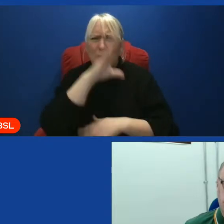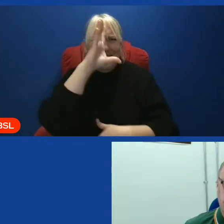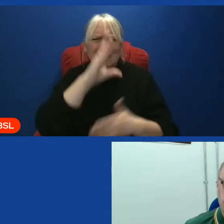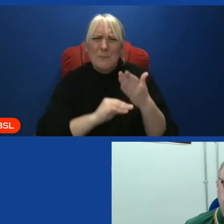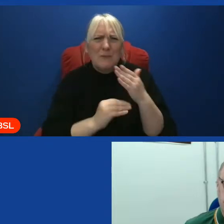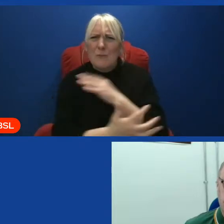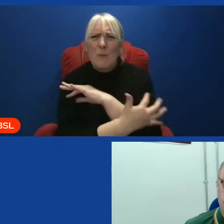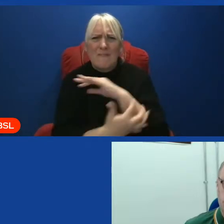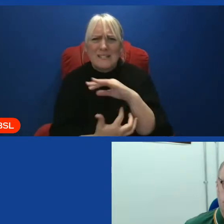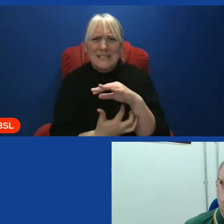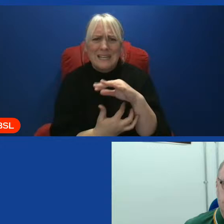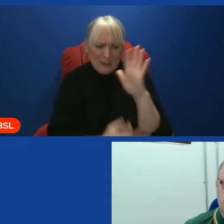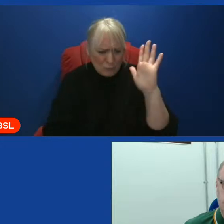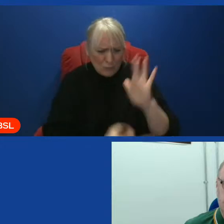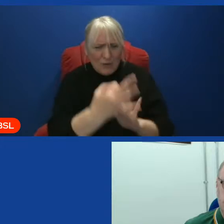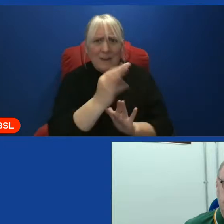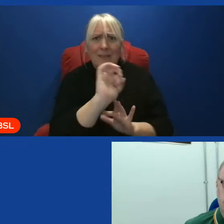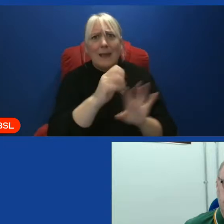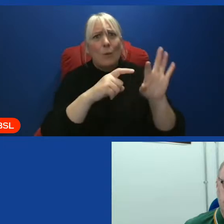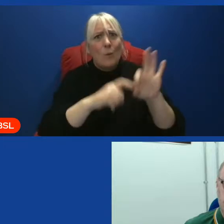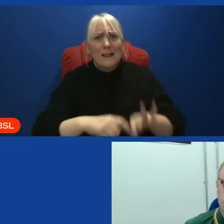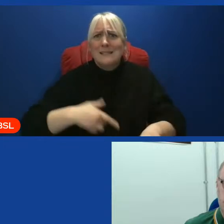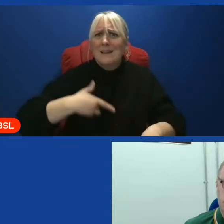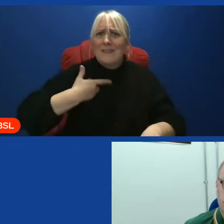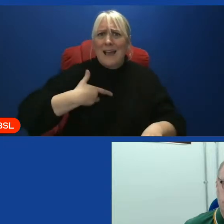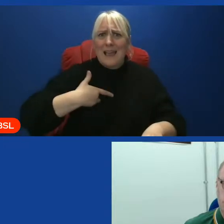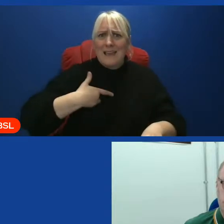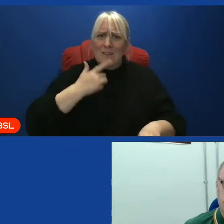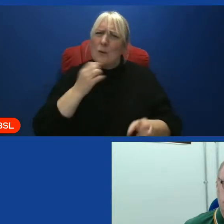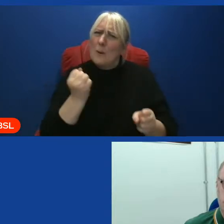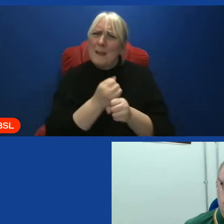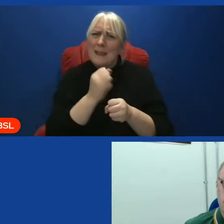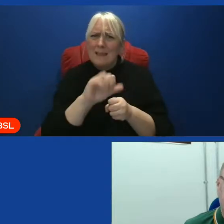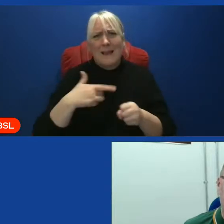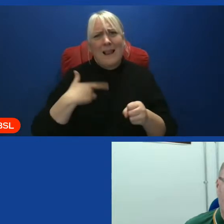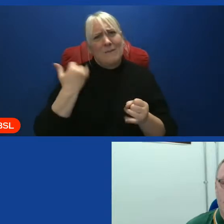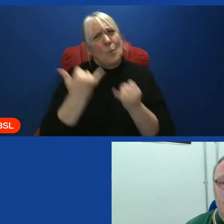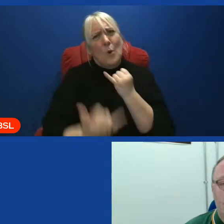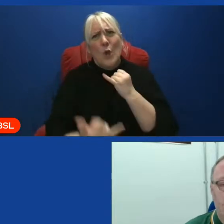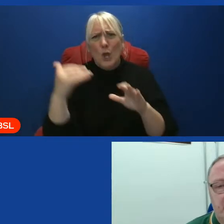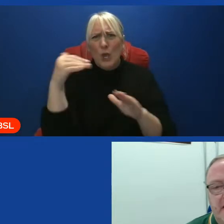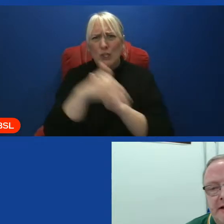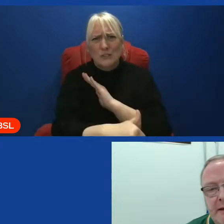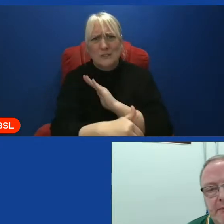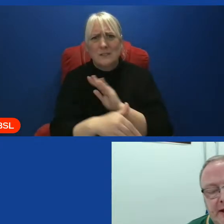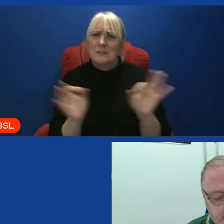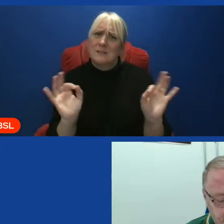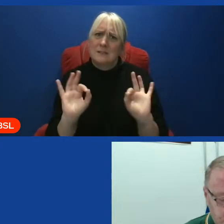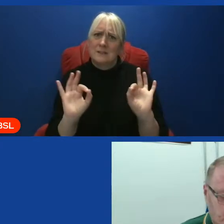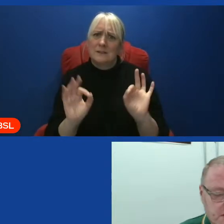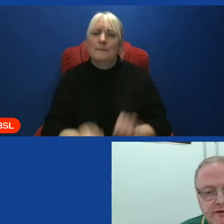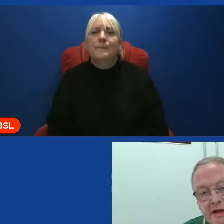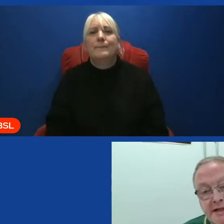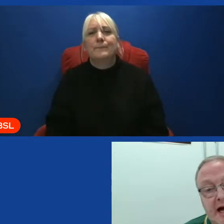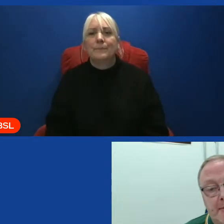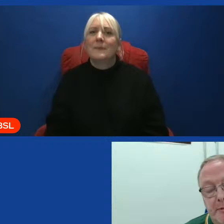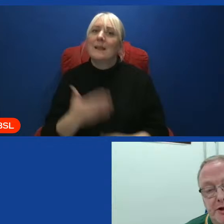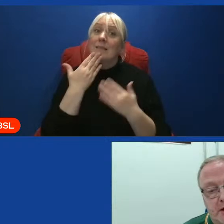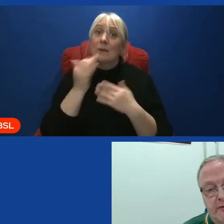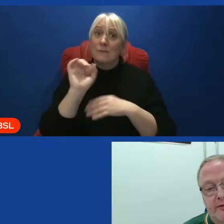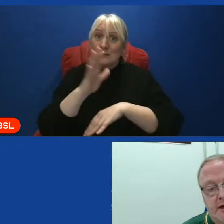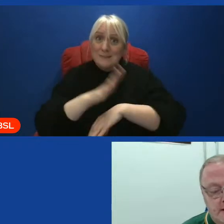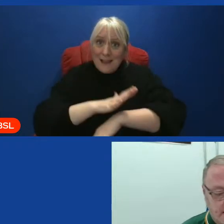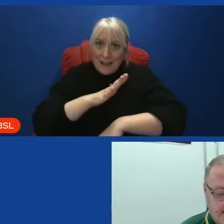better standard of life and living, and not making their lives worse. Okay, brilliant, Kim. Thank you so much for your